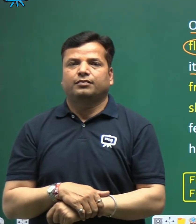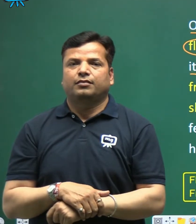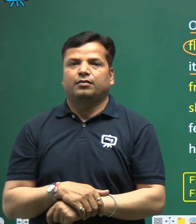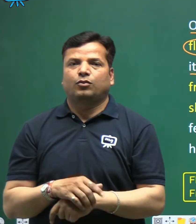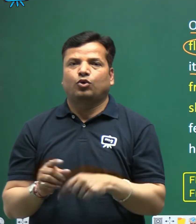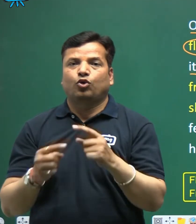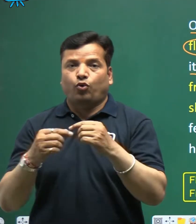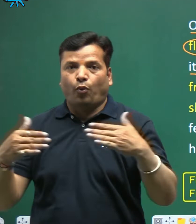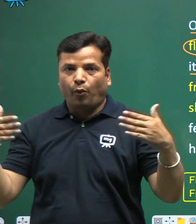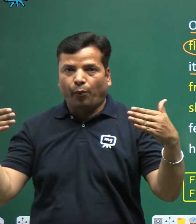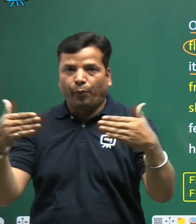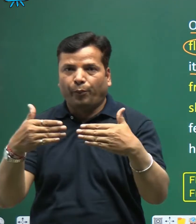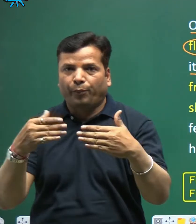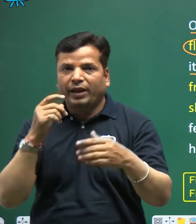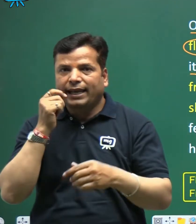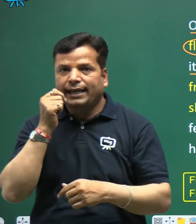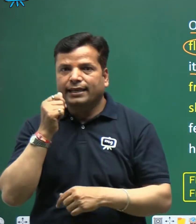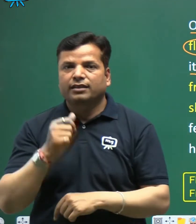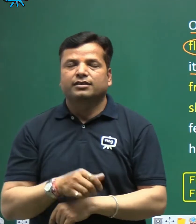to meet his